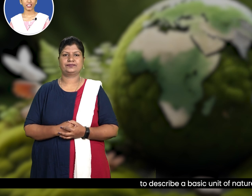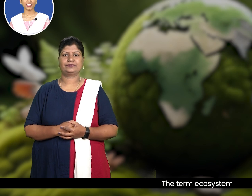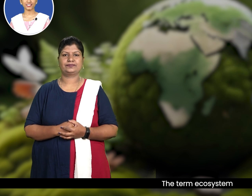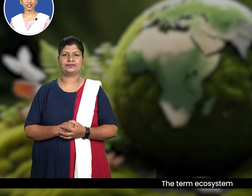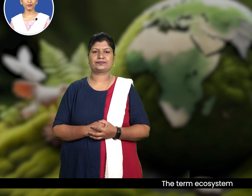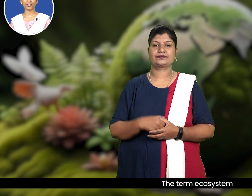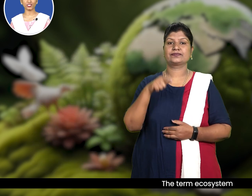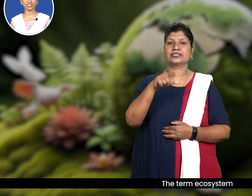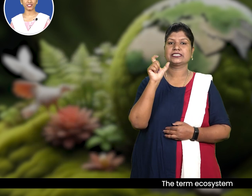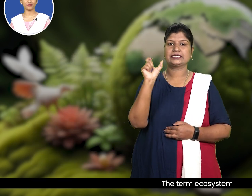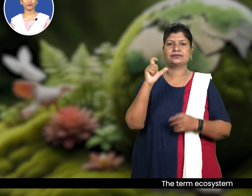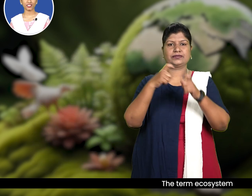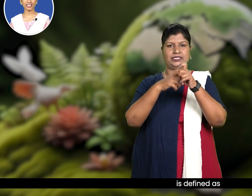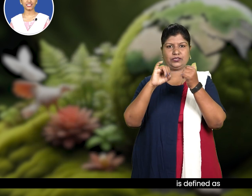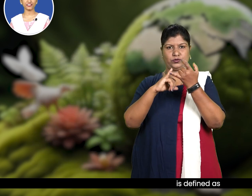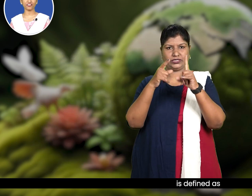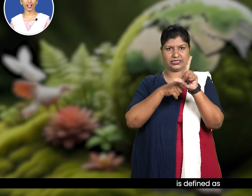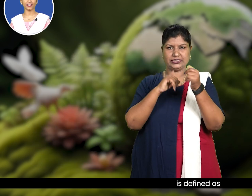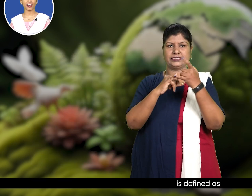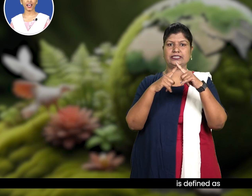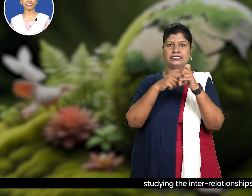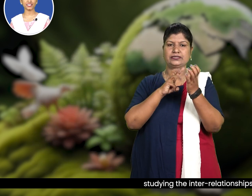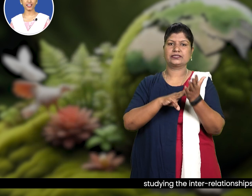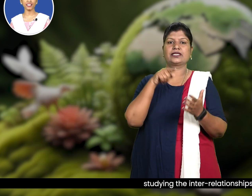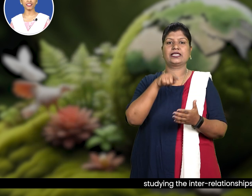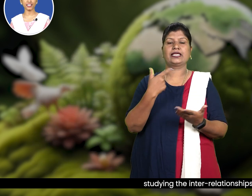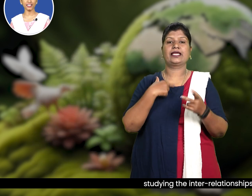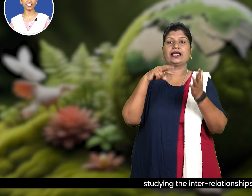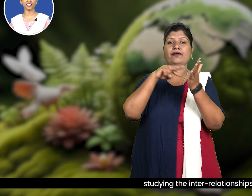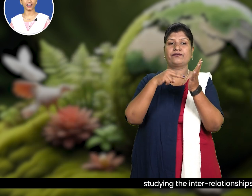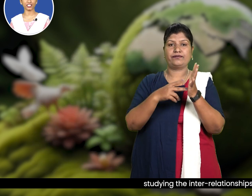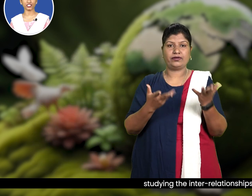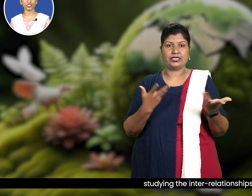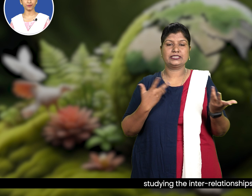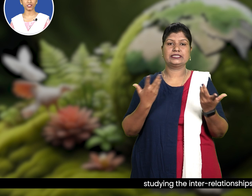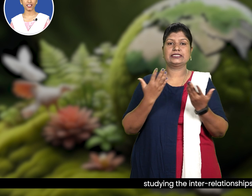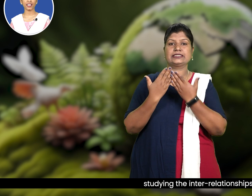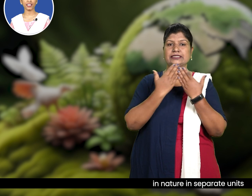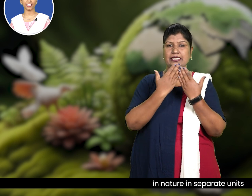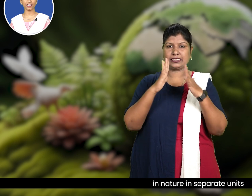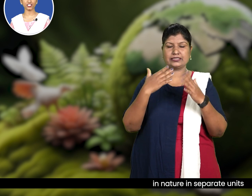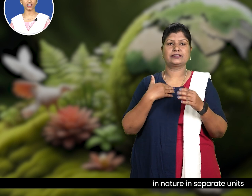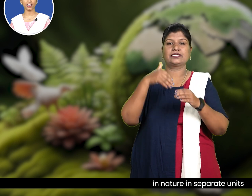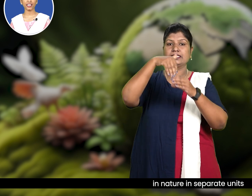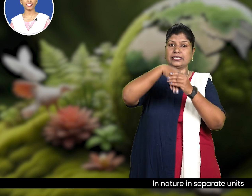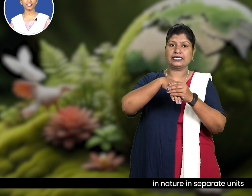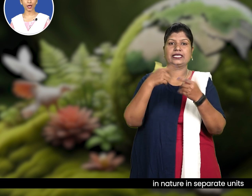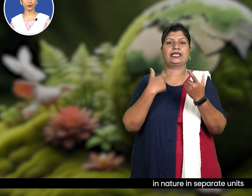The term ecosystem is defined as studying the interrelationships in nature in